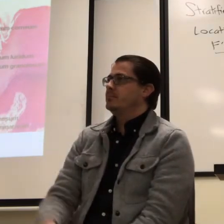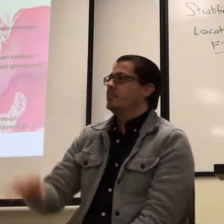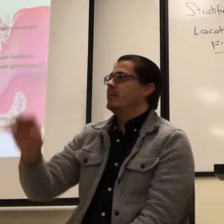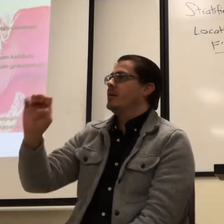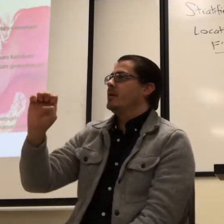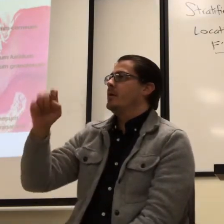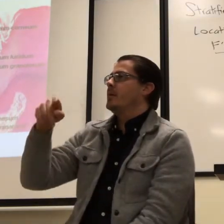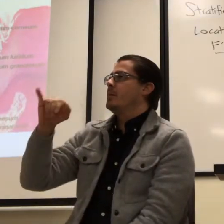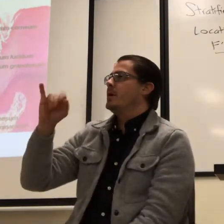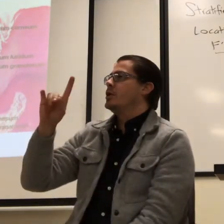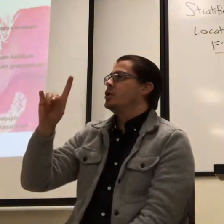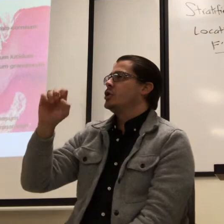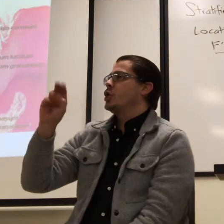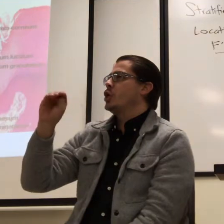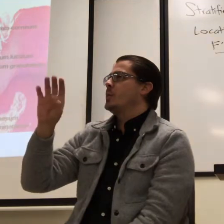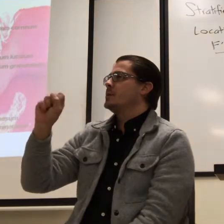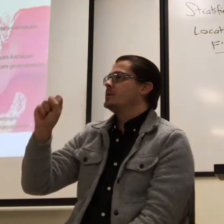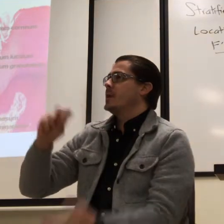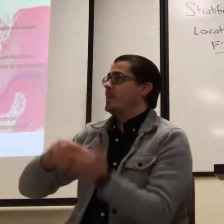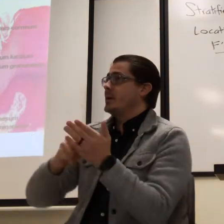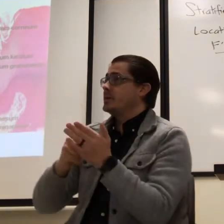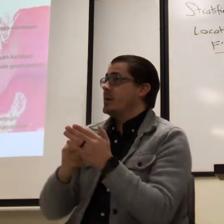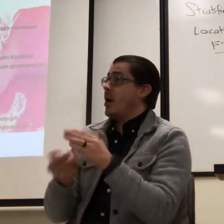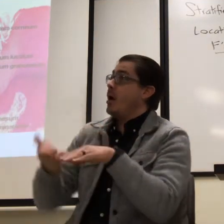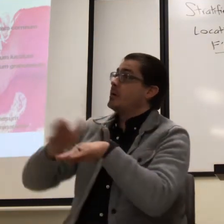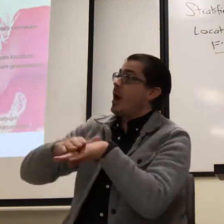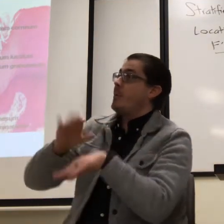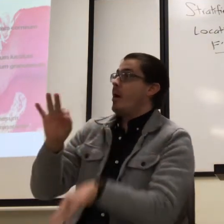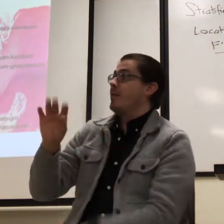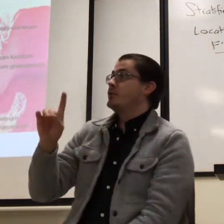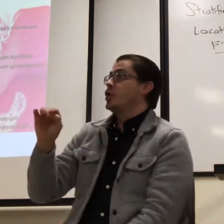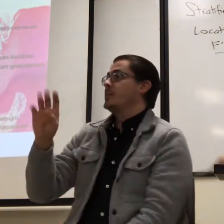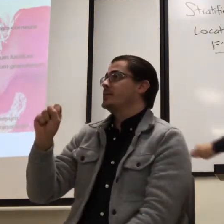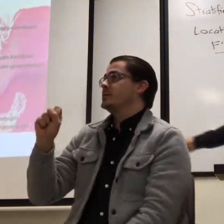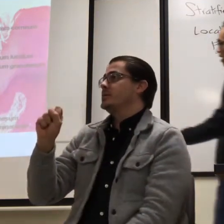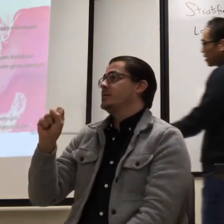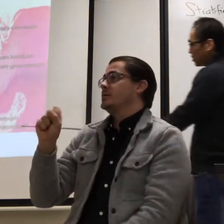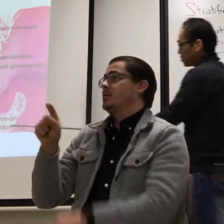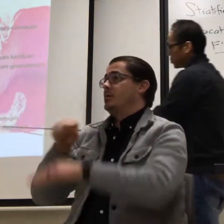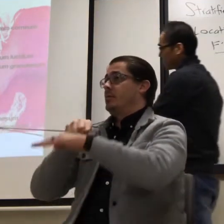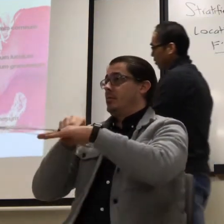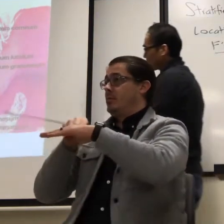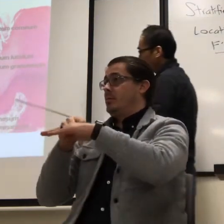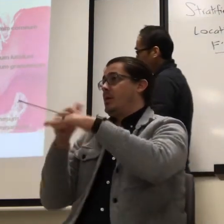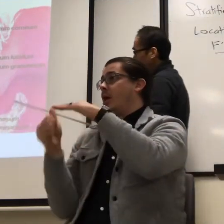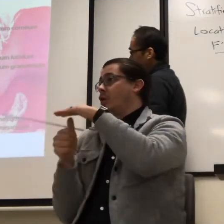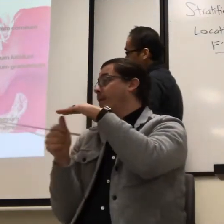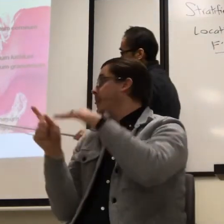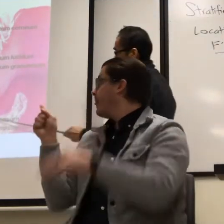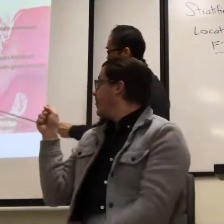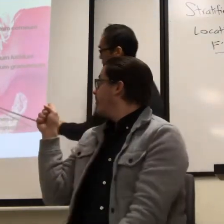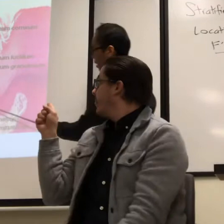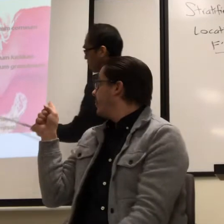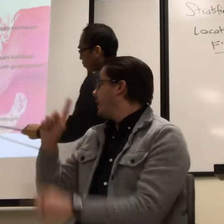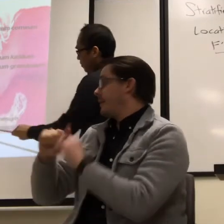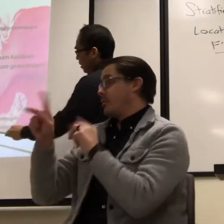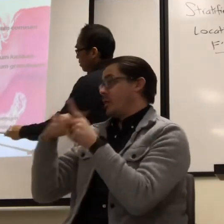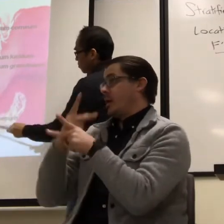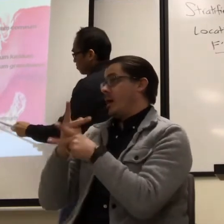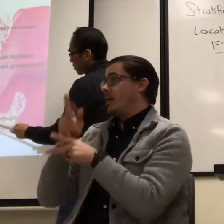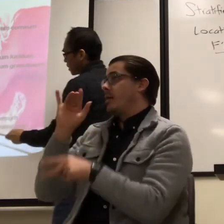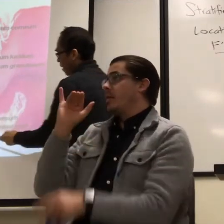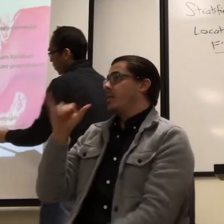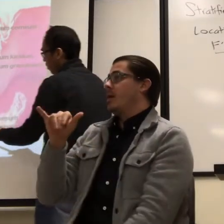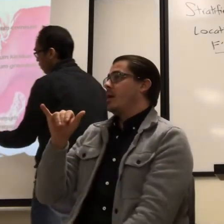Epidermis is a word that means on top of the dermis. So on the bottom of the slide, you can see a different kind of tissue here. That would